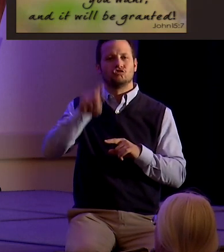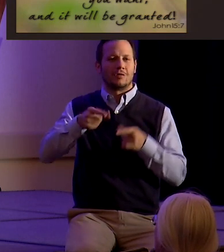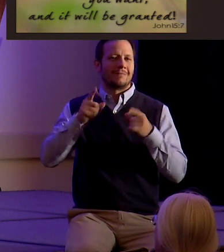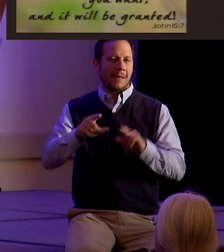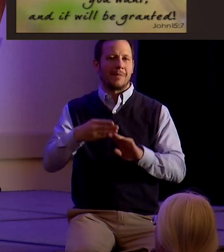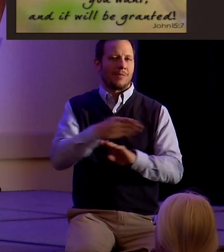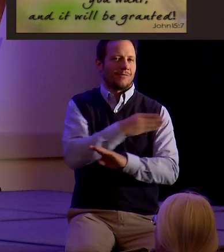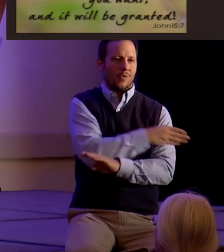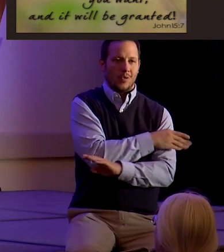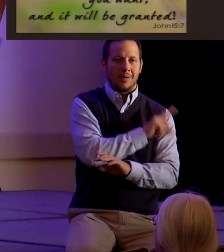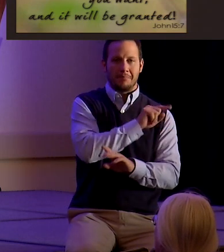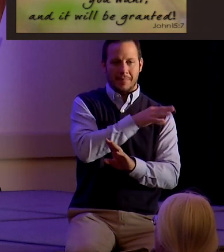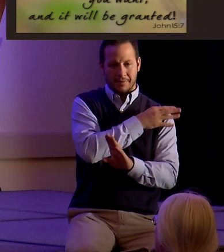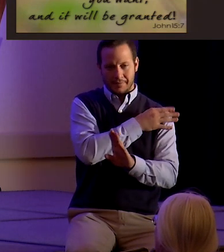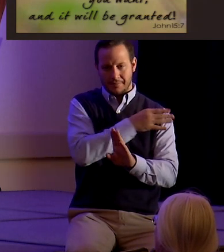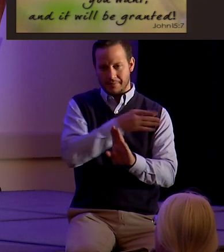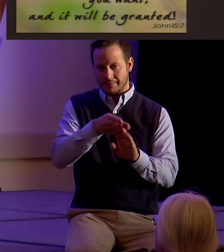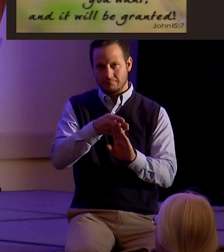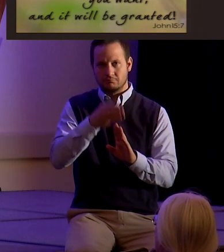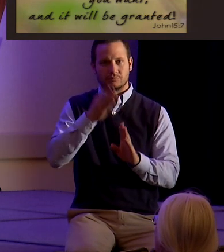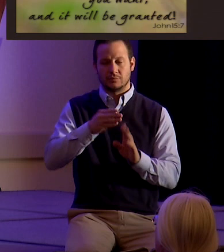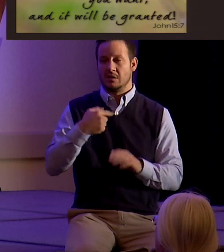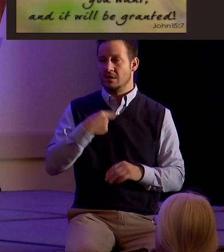that. But I made him leave.